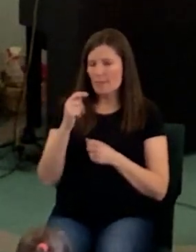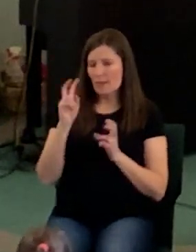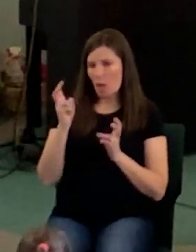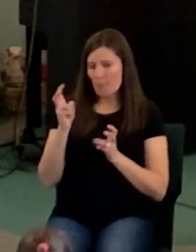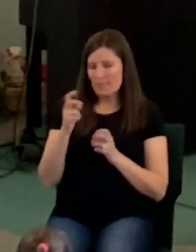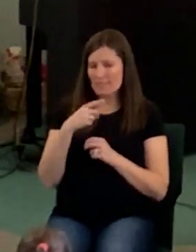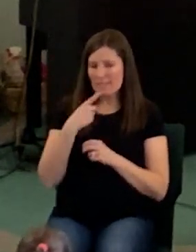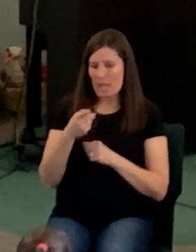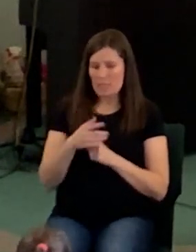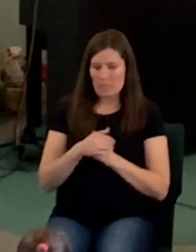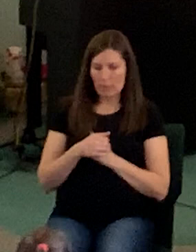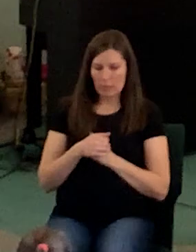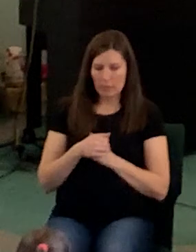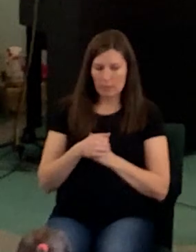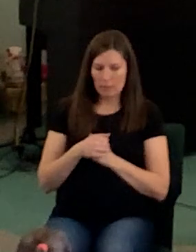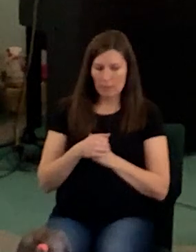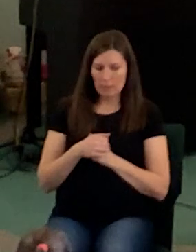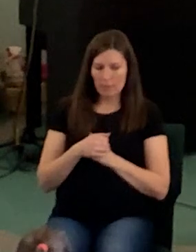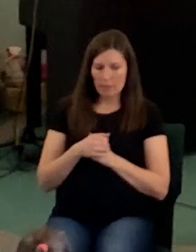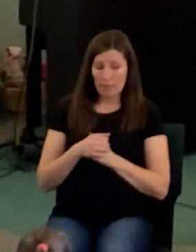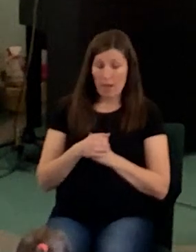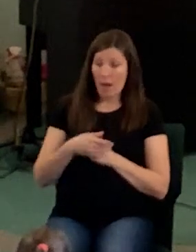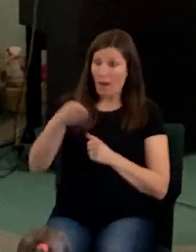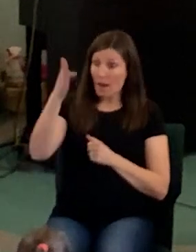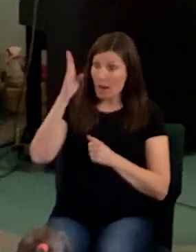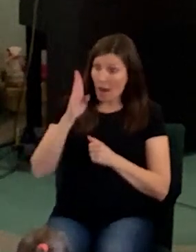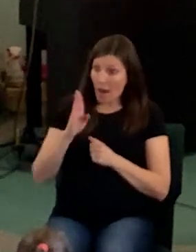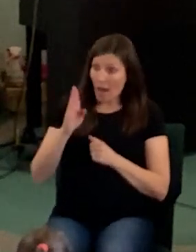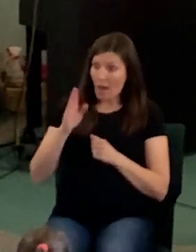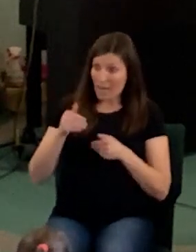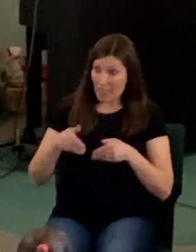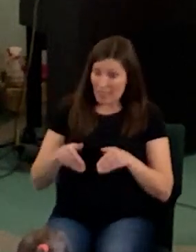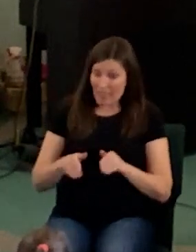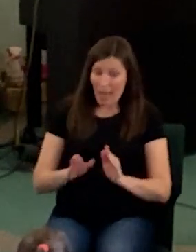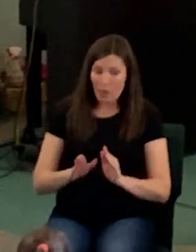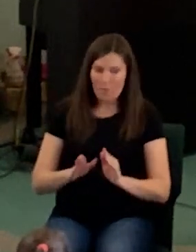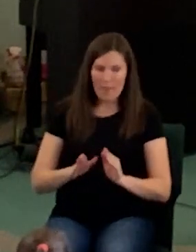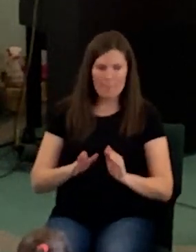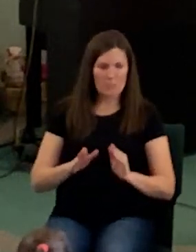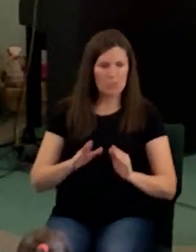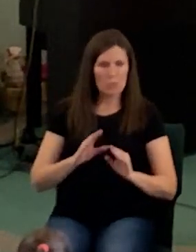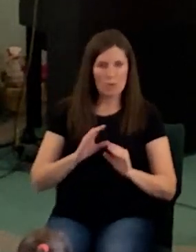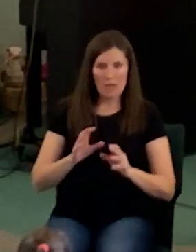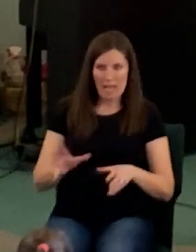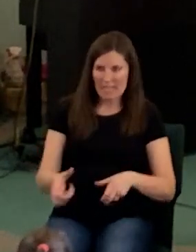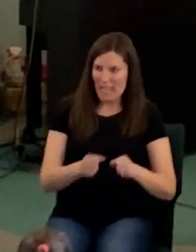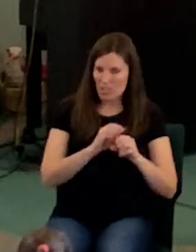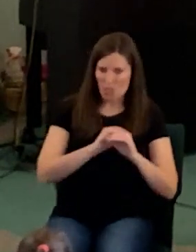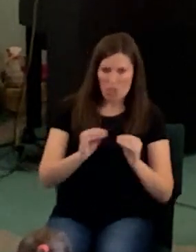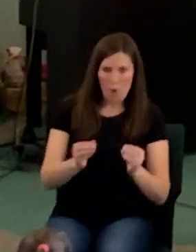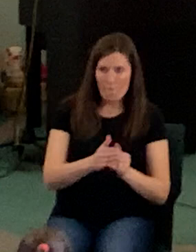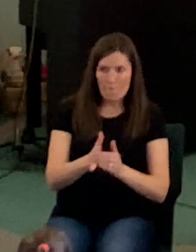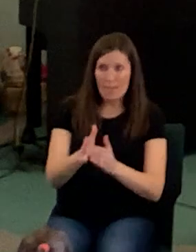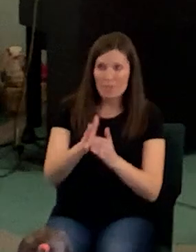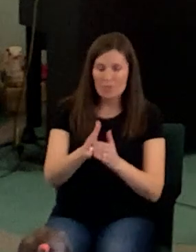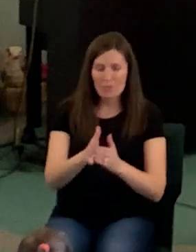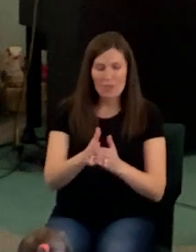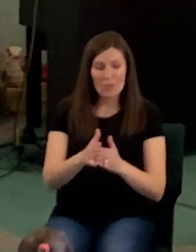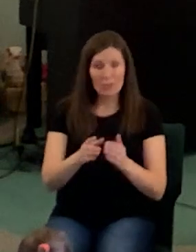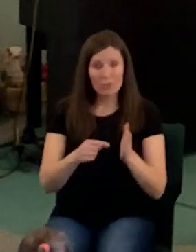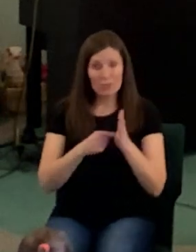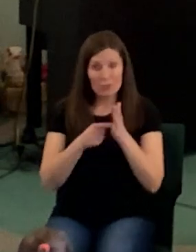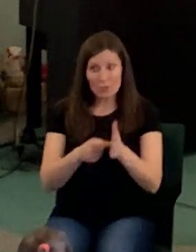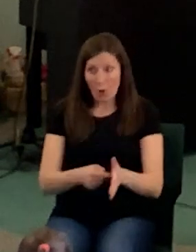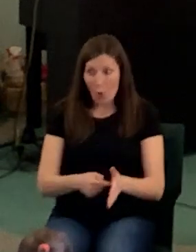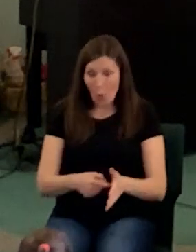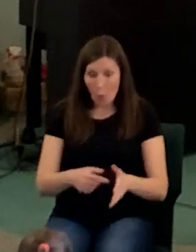passages, points out, "God permitted them to toil no purpose during the whole night in order to prove the truth of the miracle. For